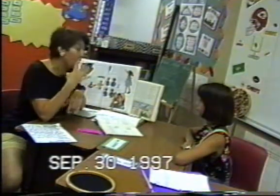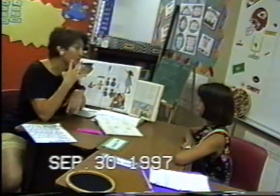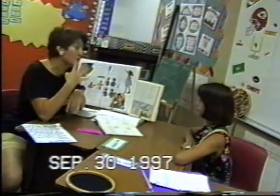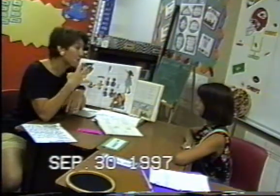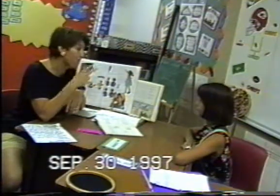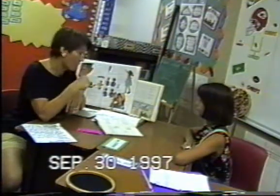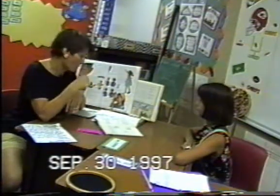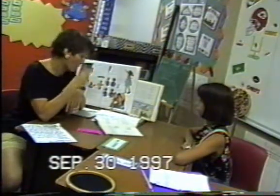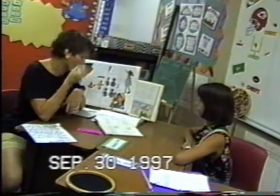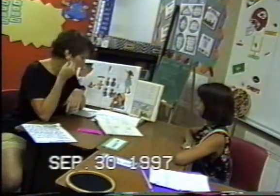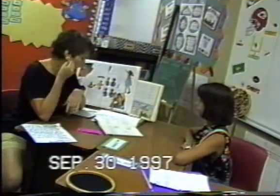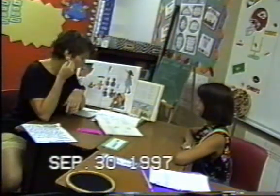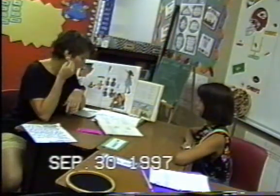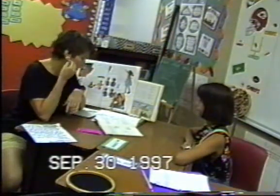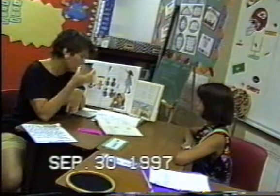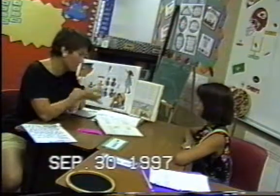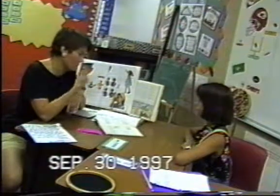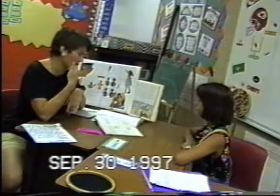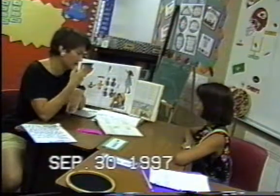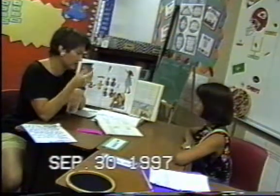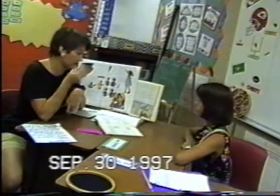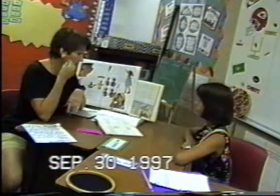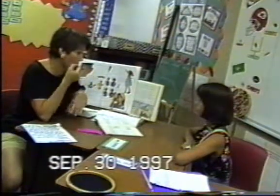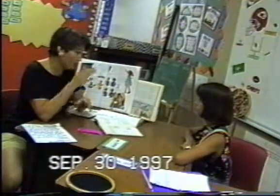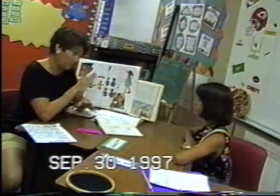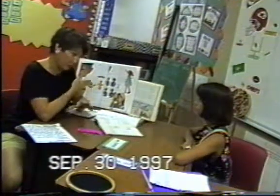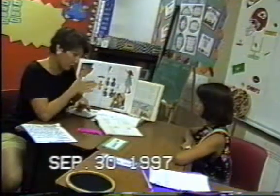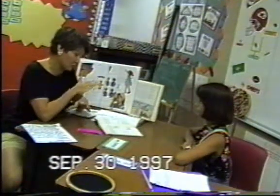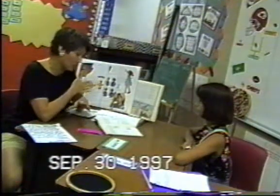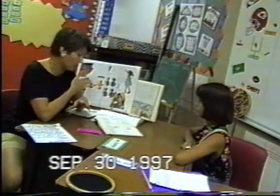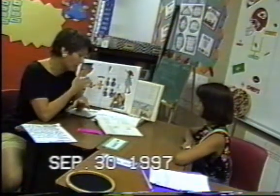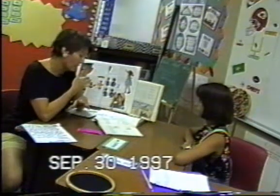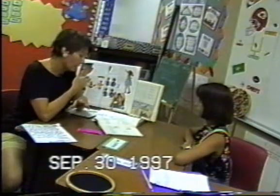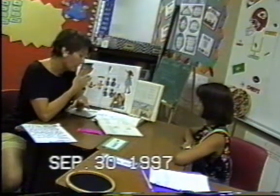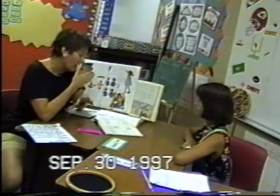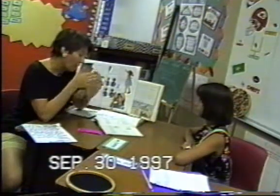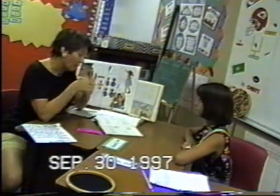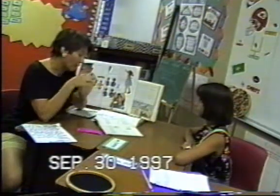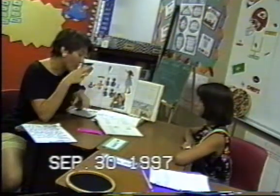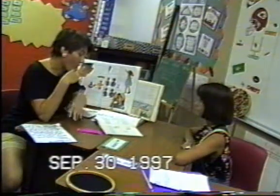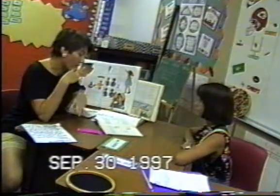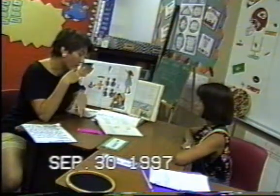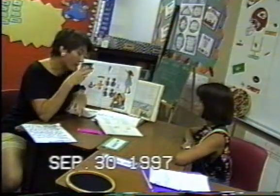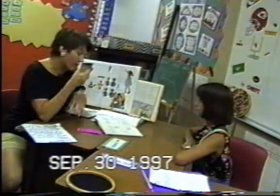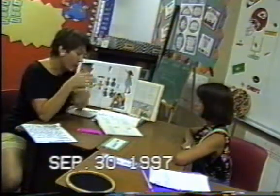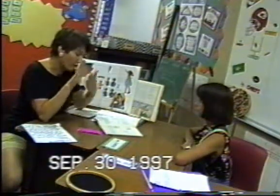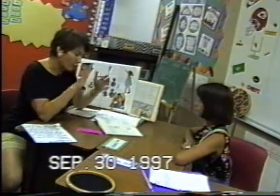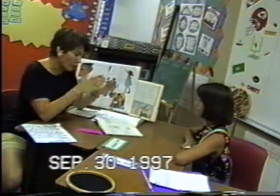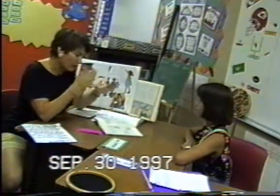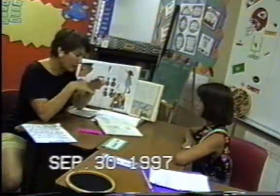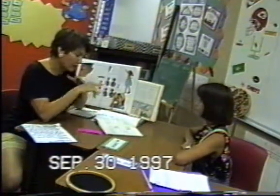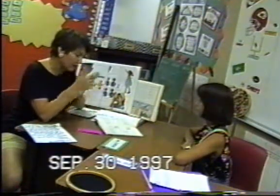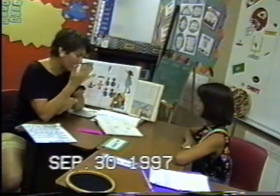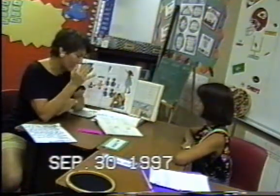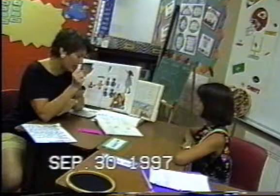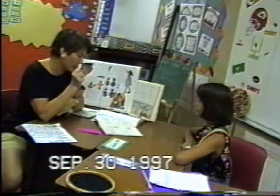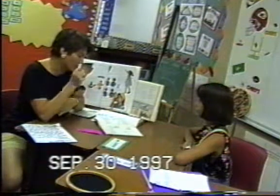the spoken sound, there is the sound of music, of water, of wind in the